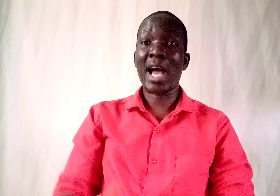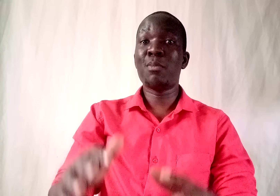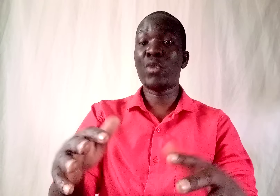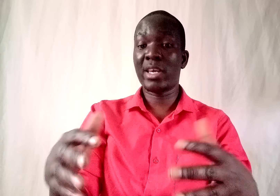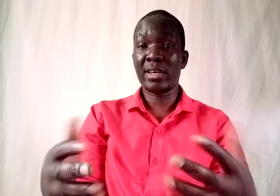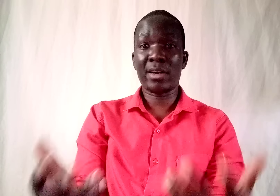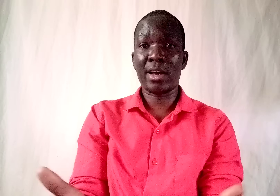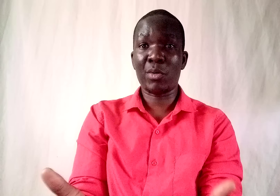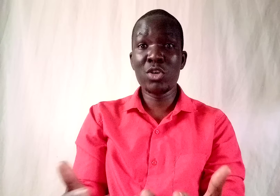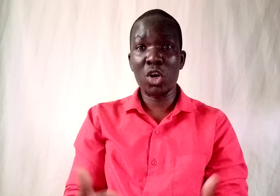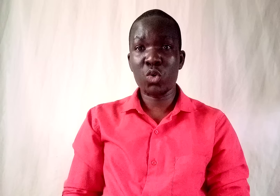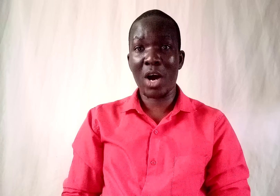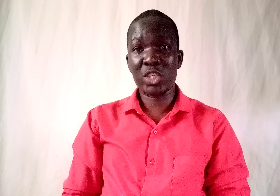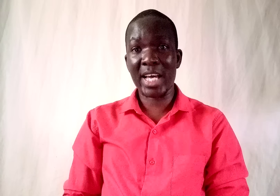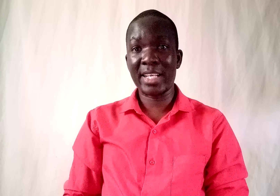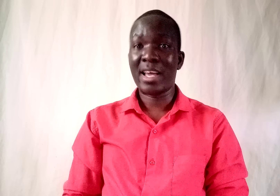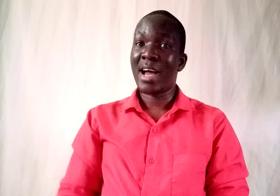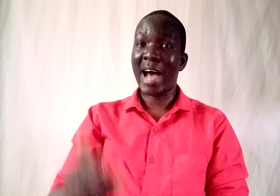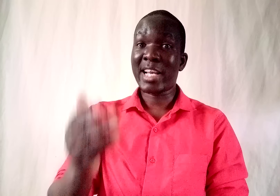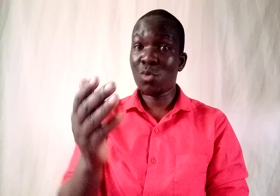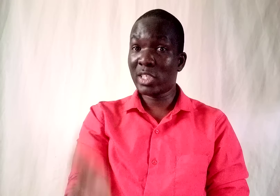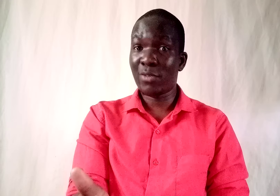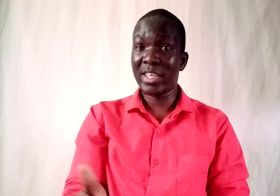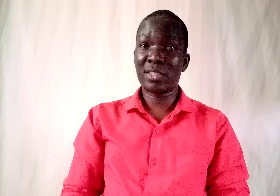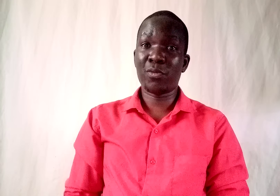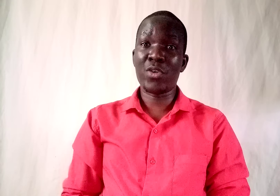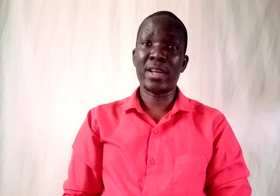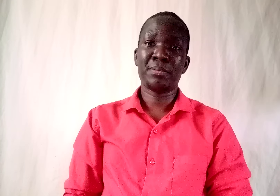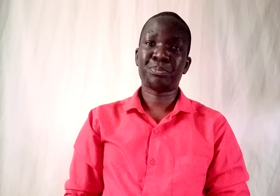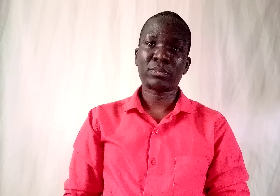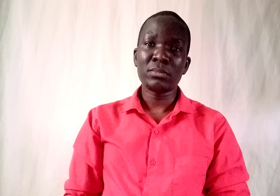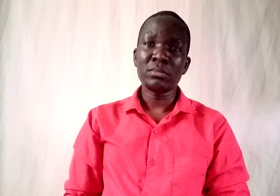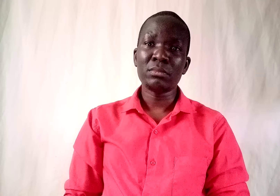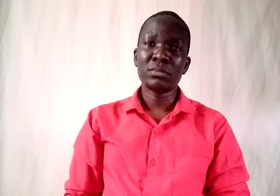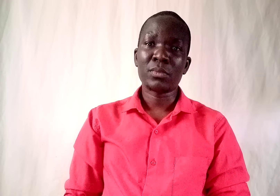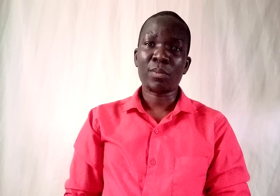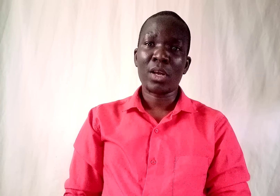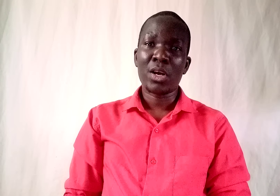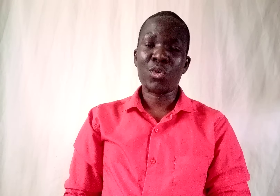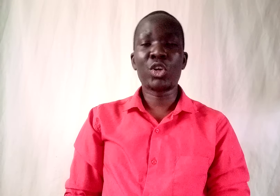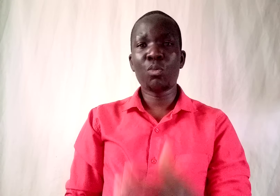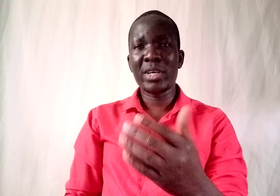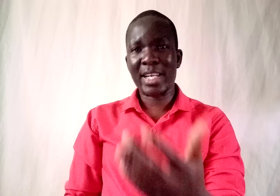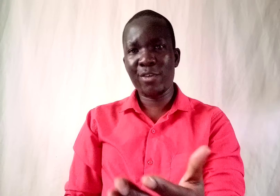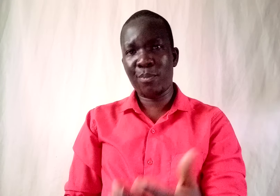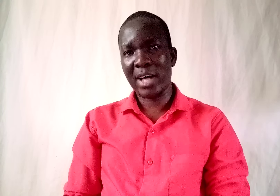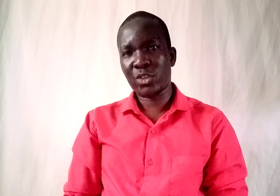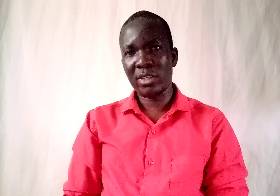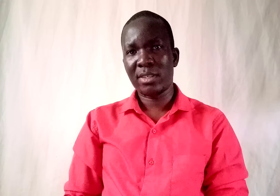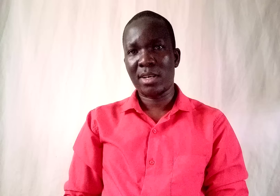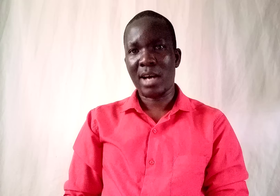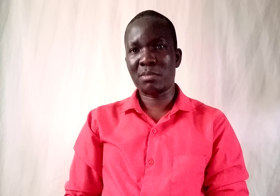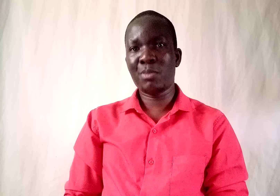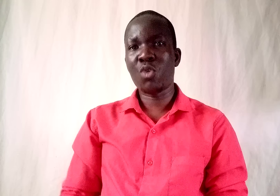Sometimes we go to a hotel and request for this food. You're going to meet a deaf person and maybe you want